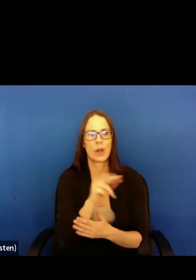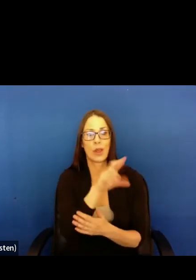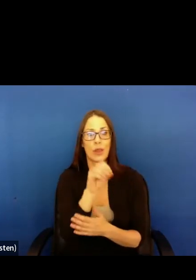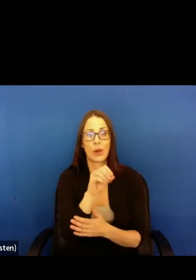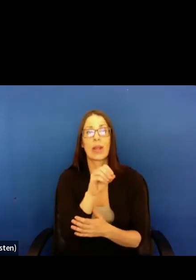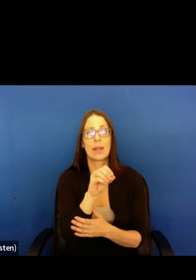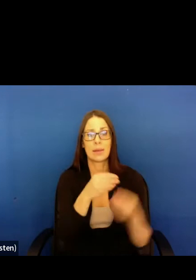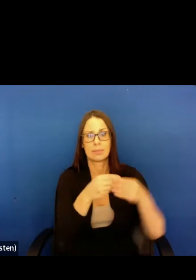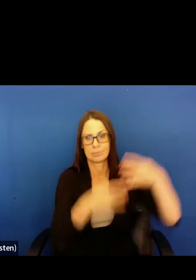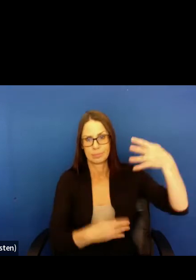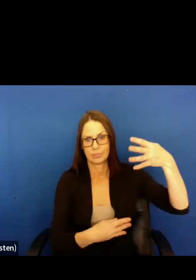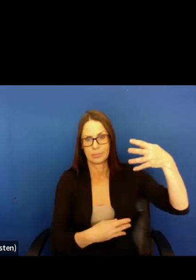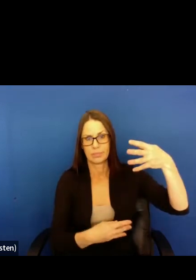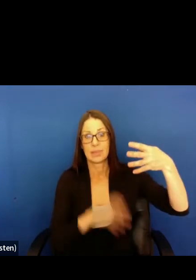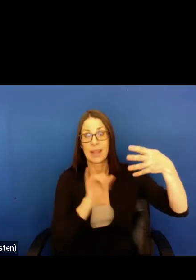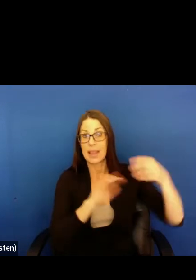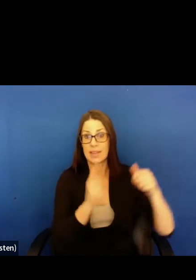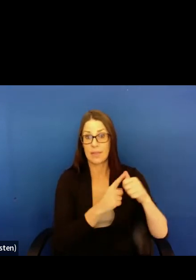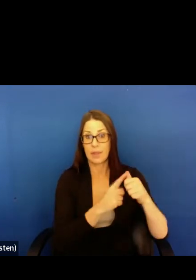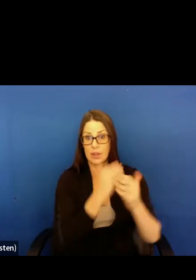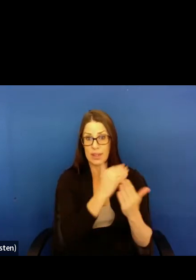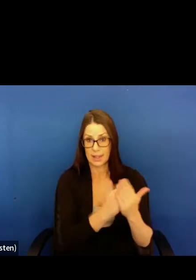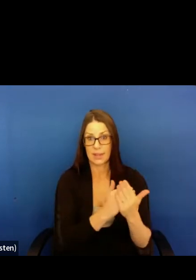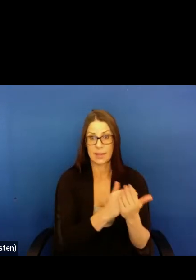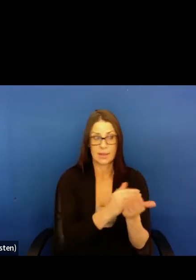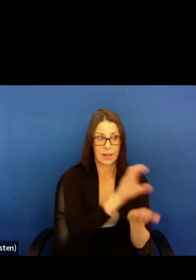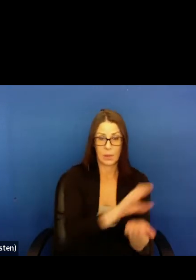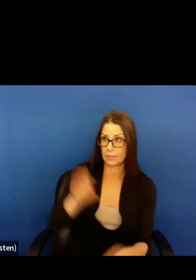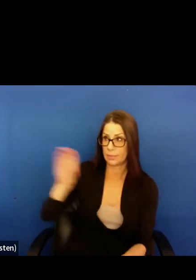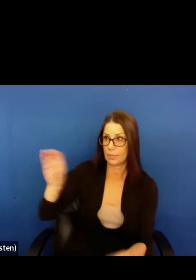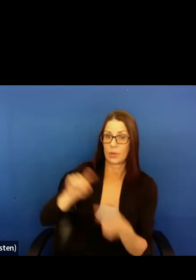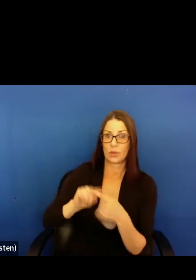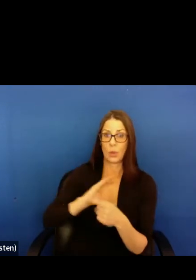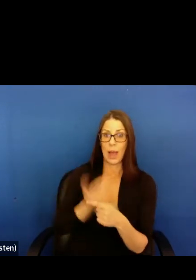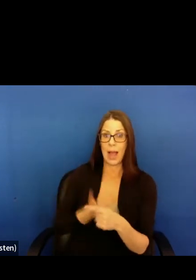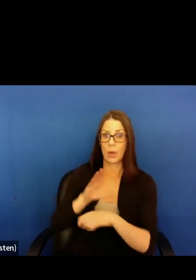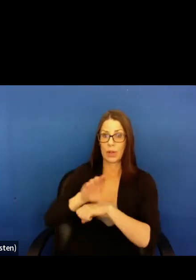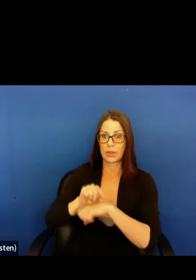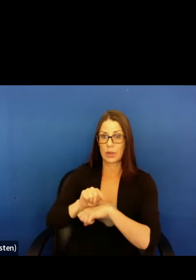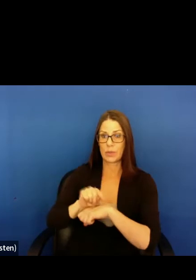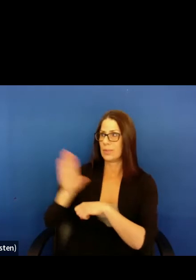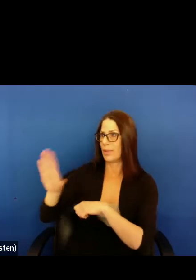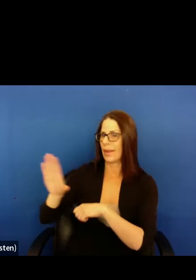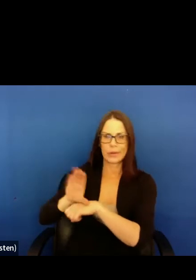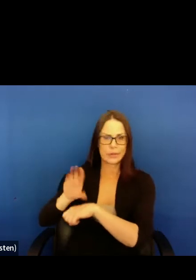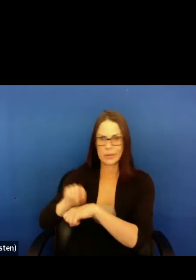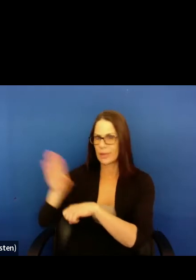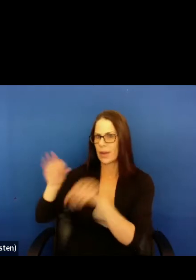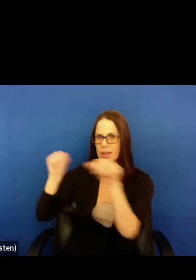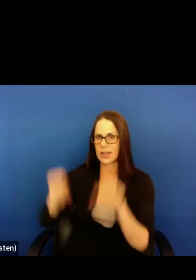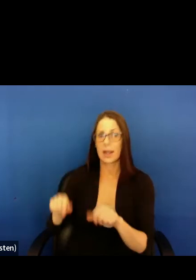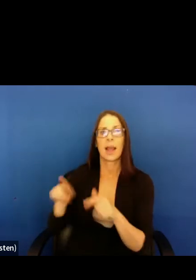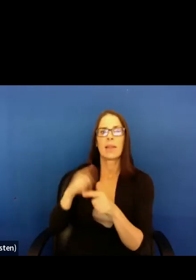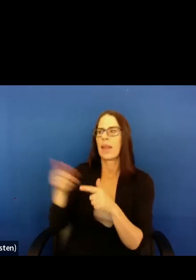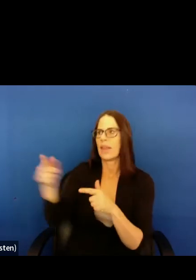our first list that we give to our consultants, our architects, their consultants that deal with accessibility. And then they go in and